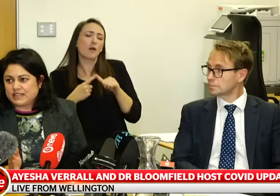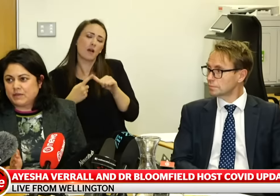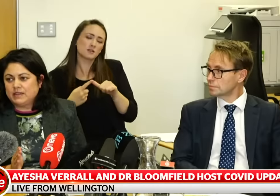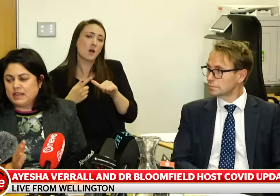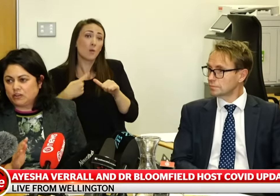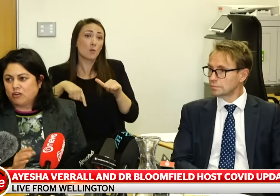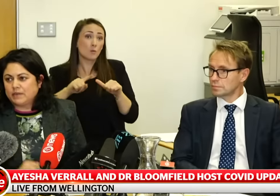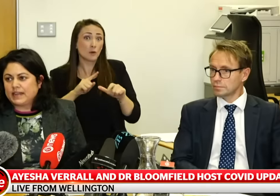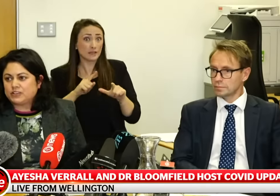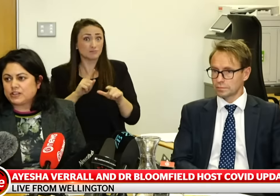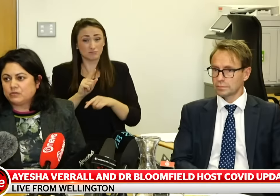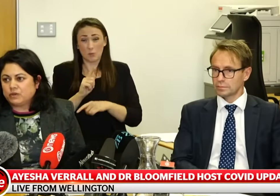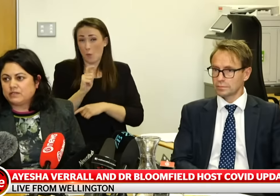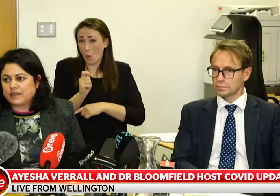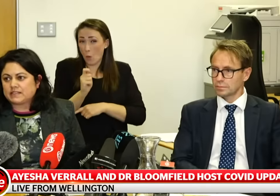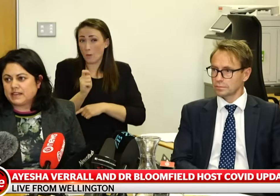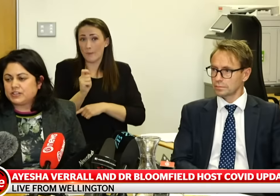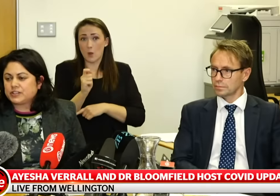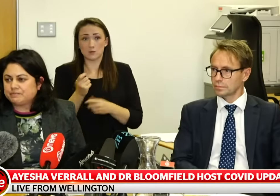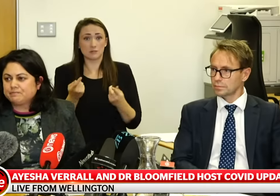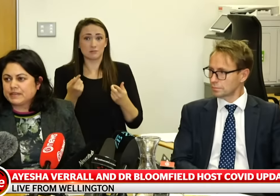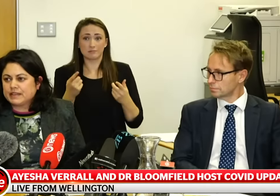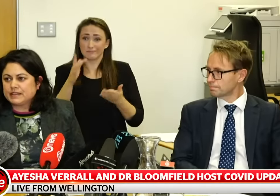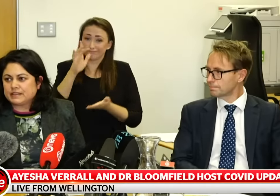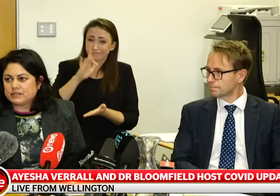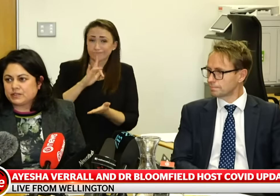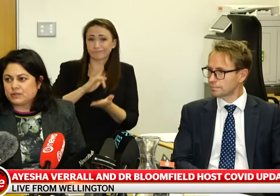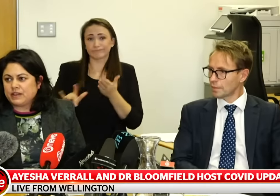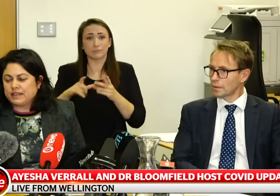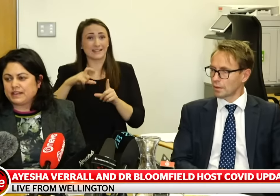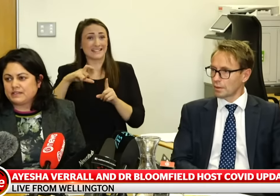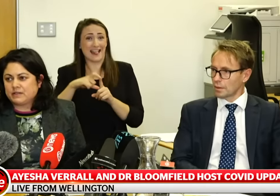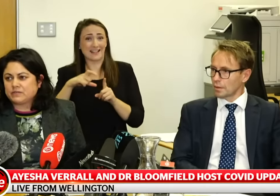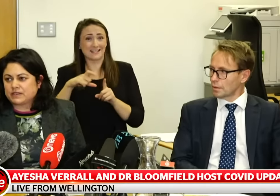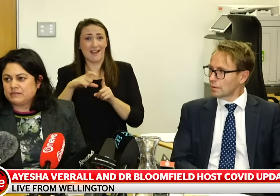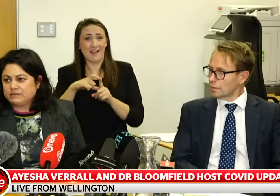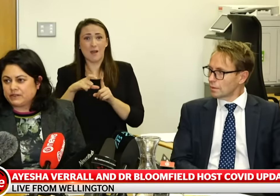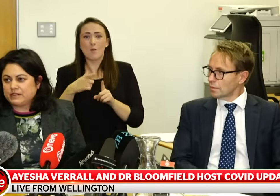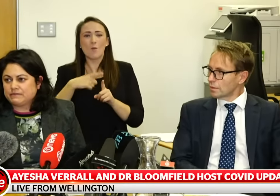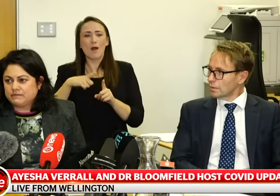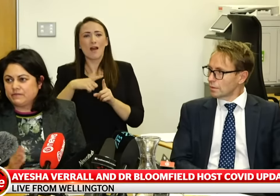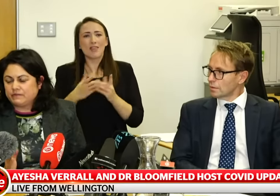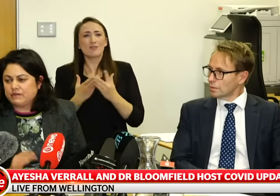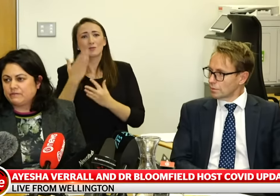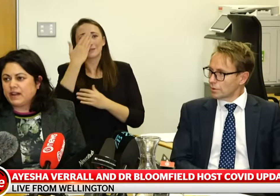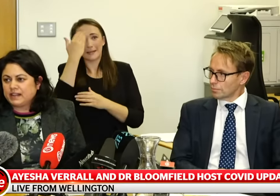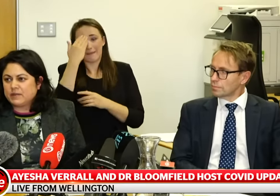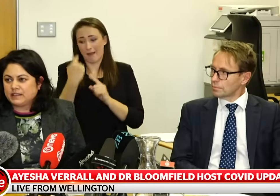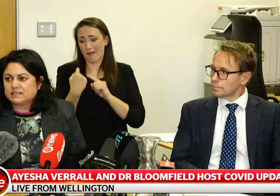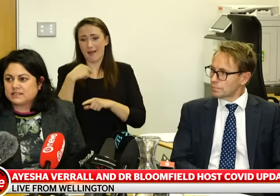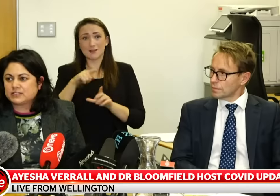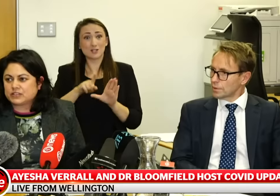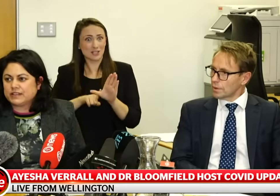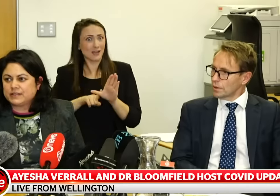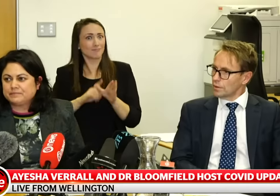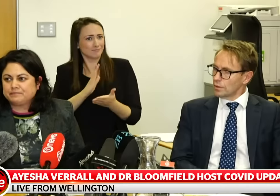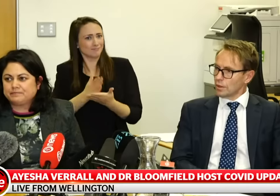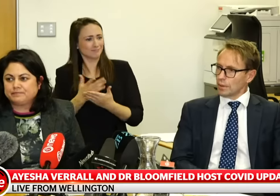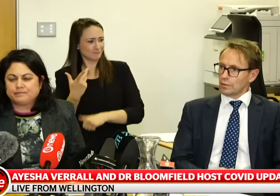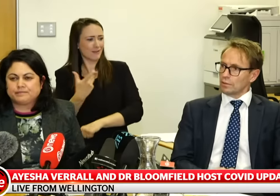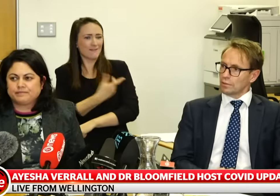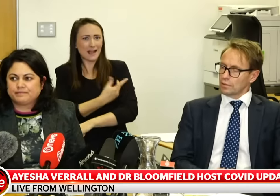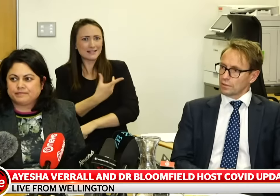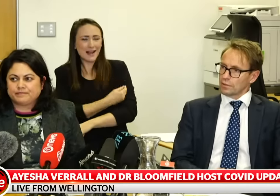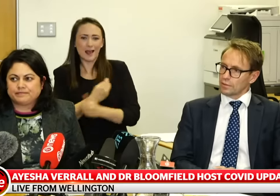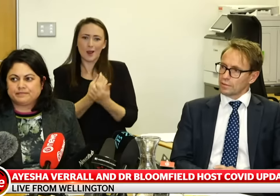the summer in combination with vaccination. Yeah, so I think that was a very finely balanced decision there. But